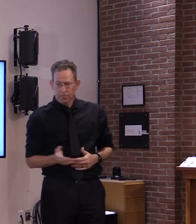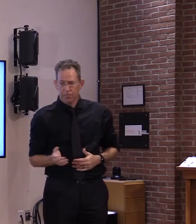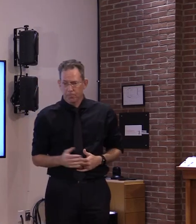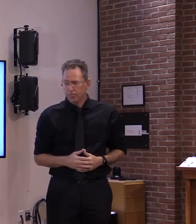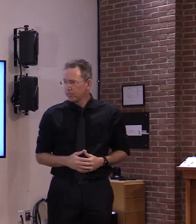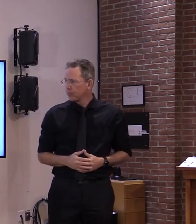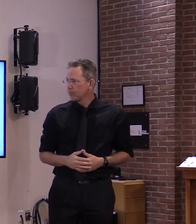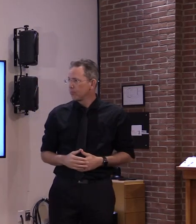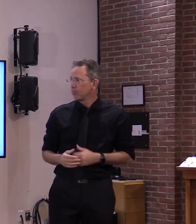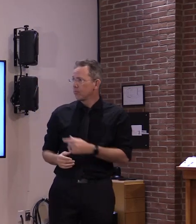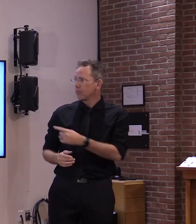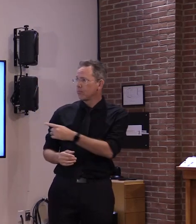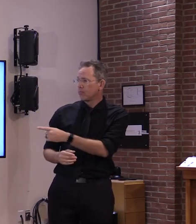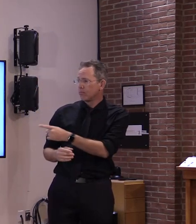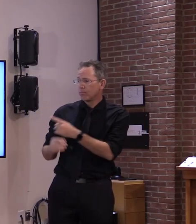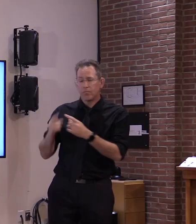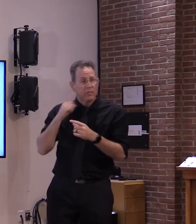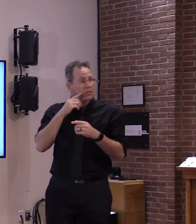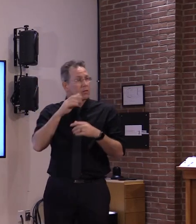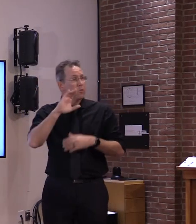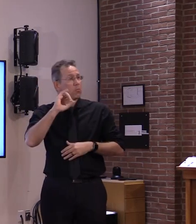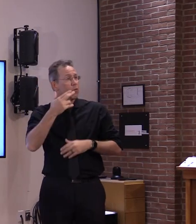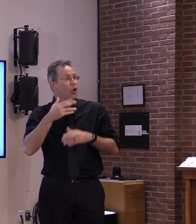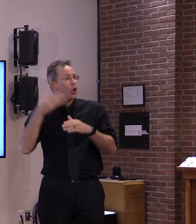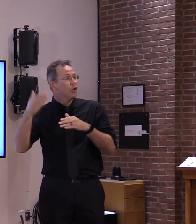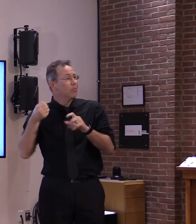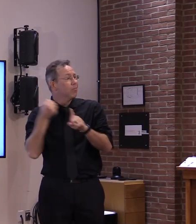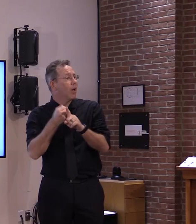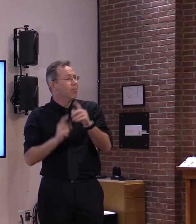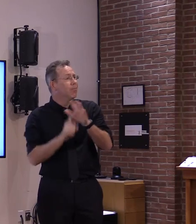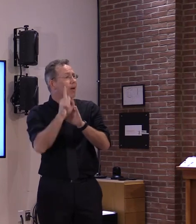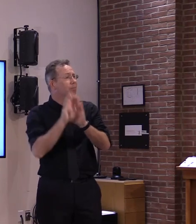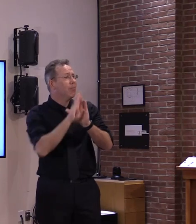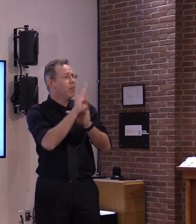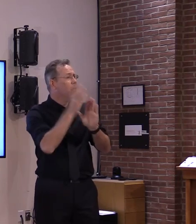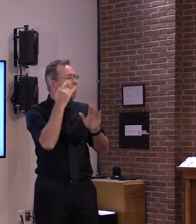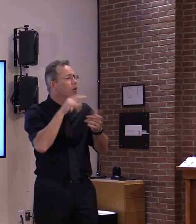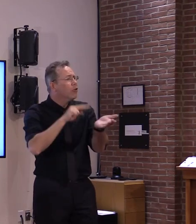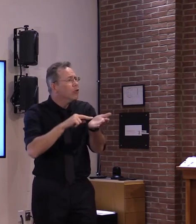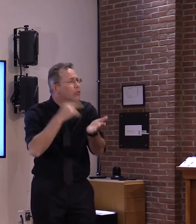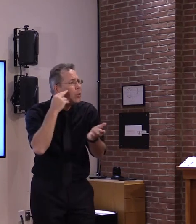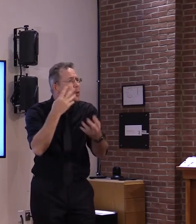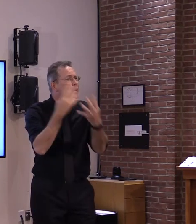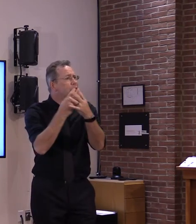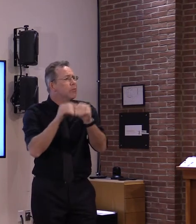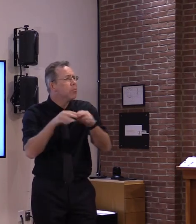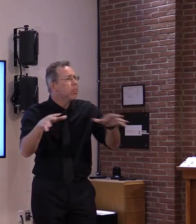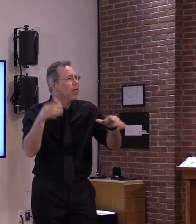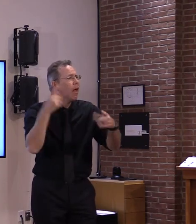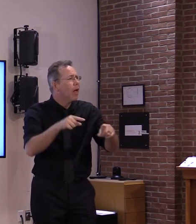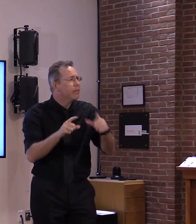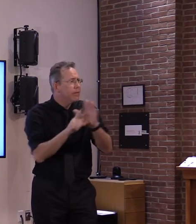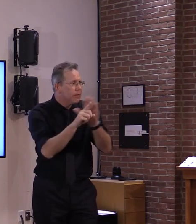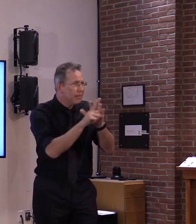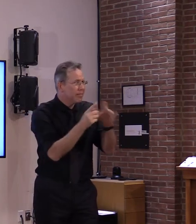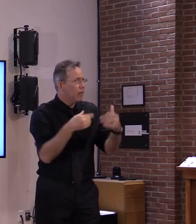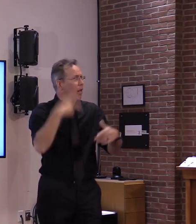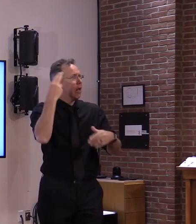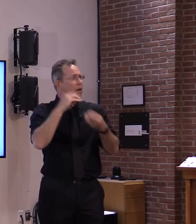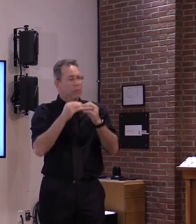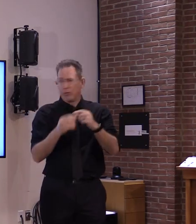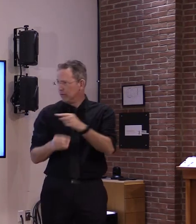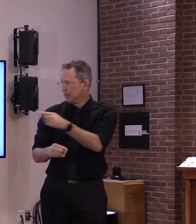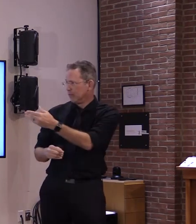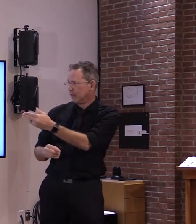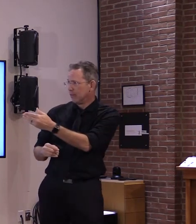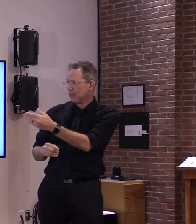You'll notice that our highest number of cases back in April was 70. 2 days ago, we reached